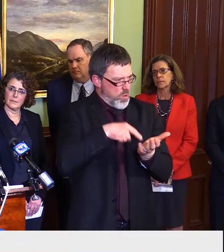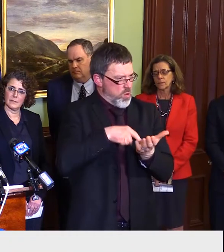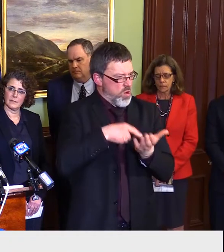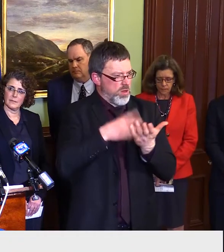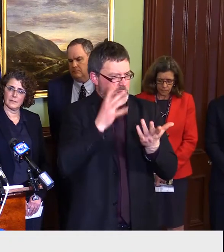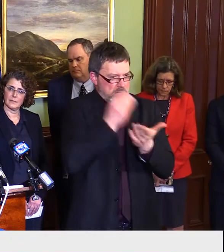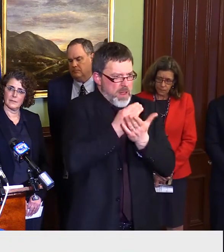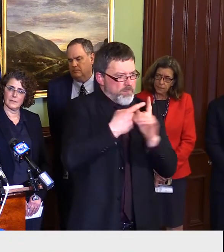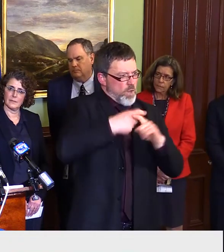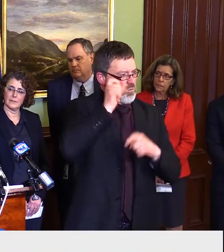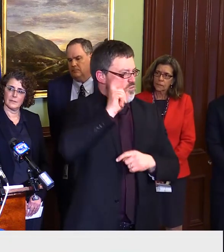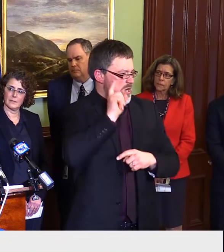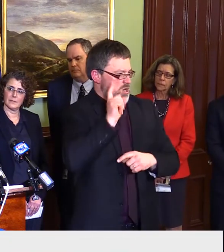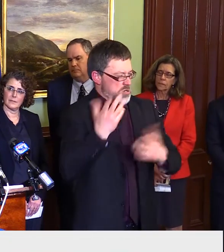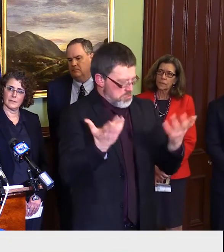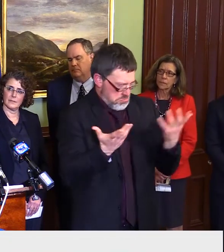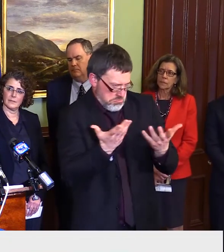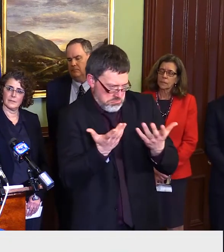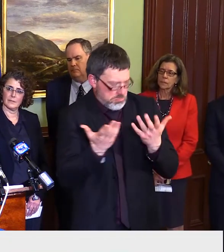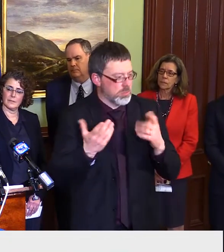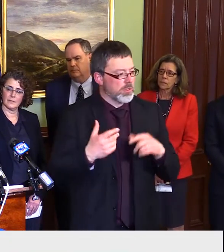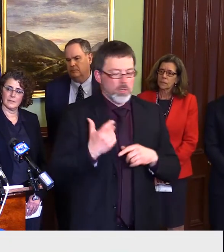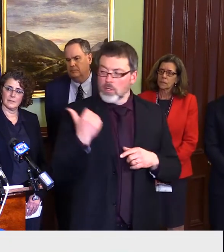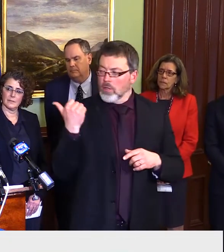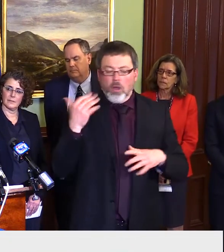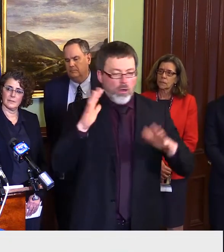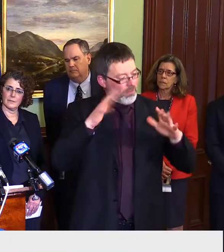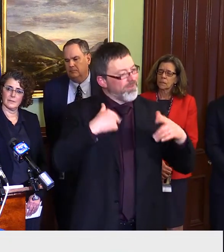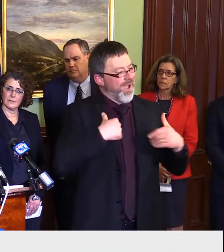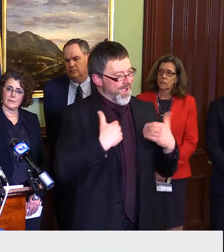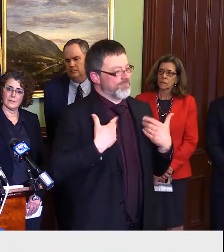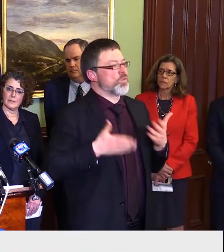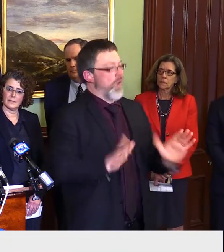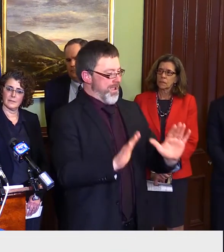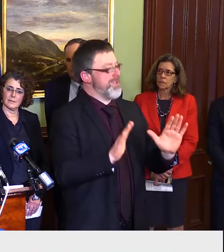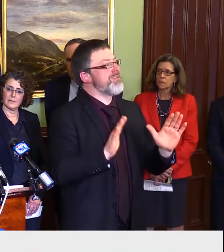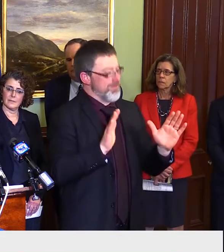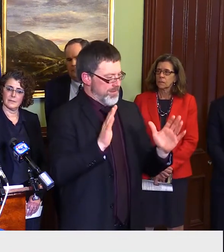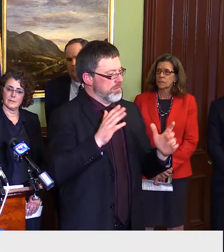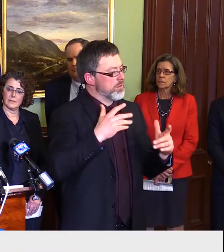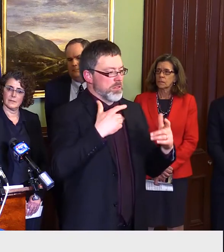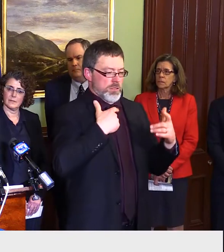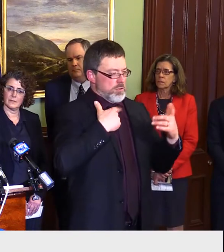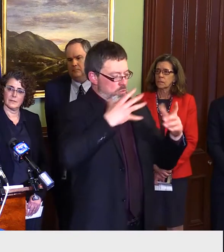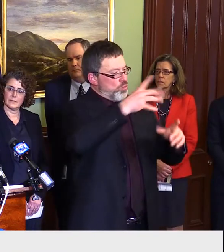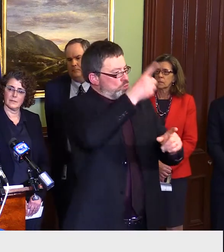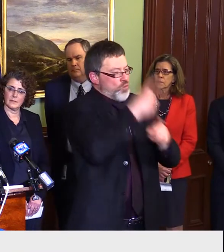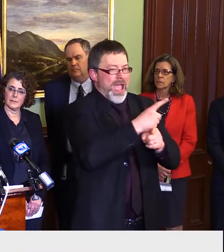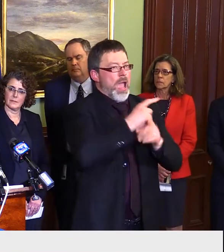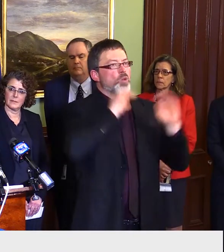with the legislature, they've been willing to do whatever they can to help and